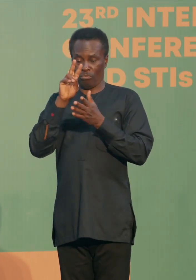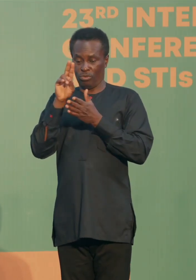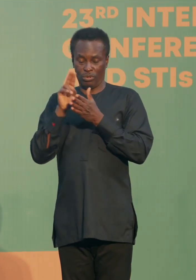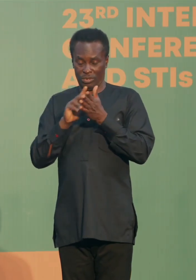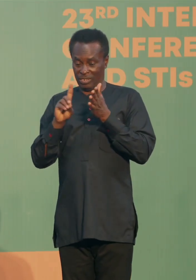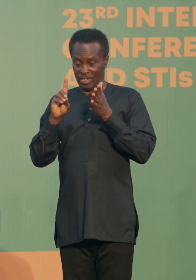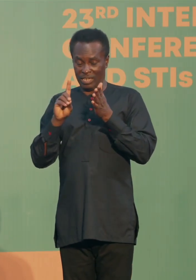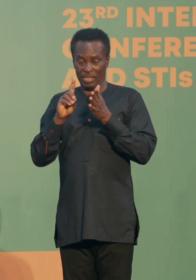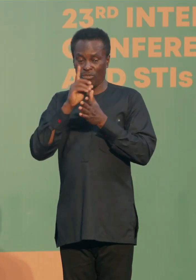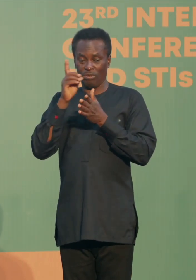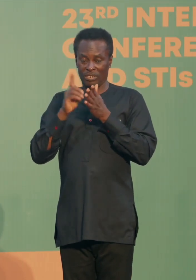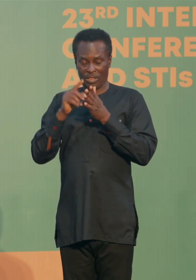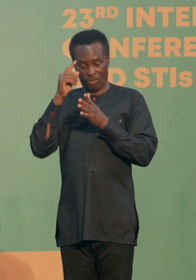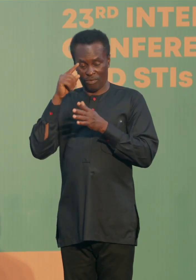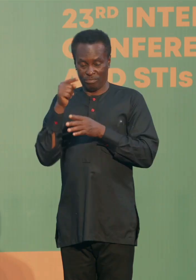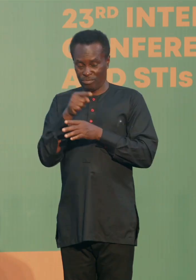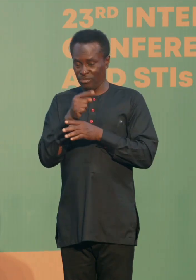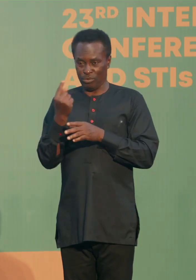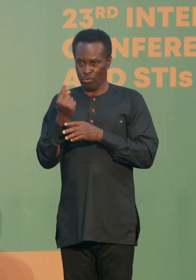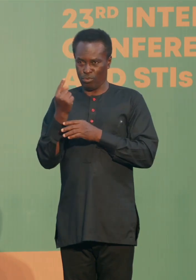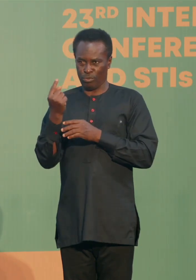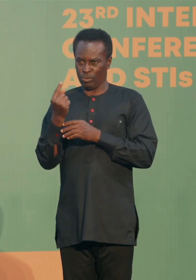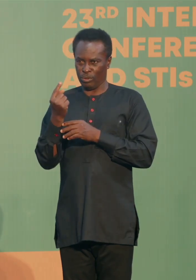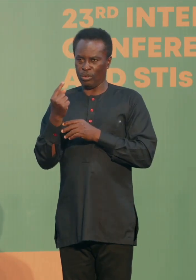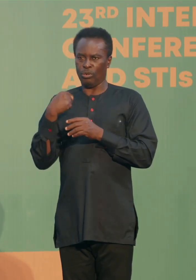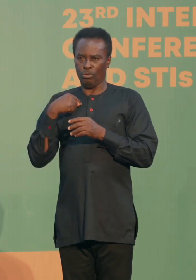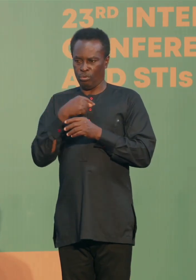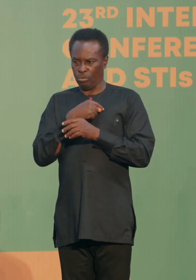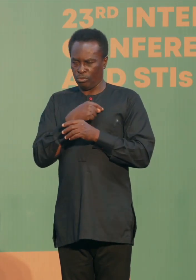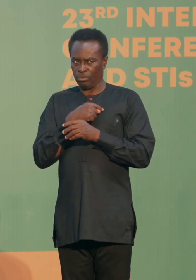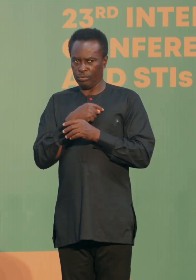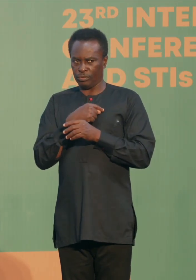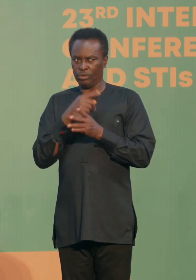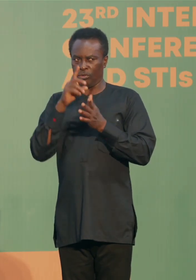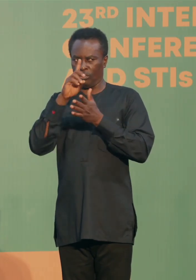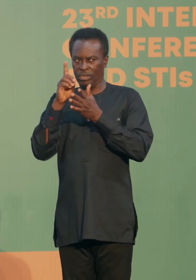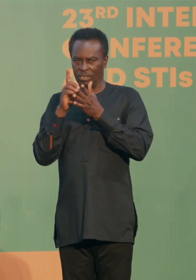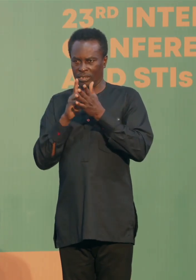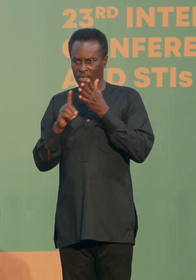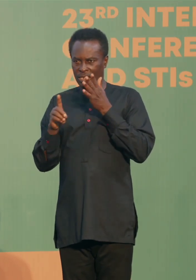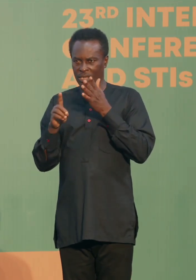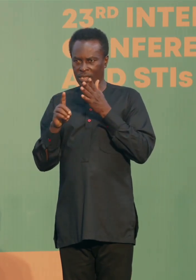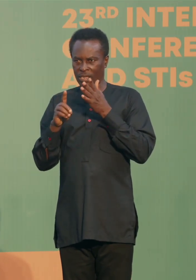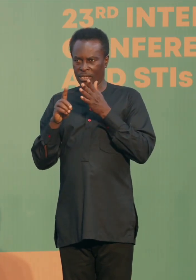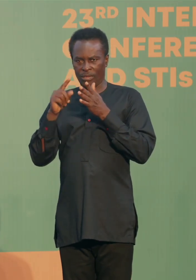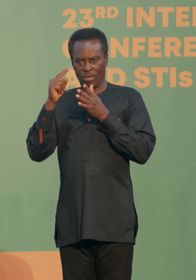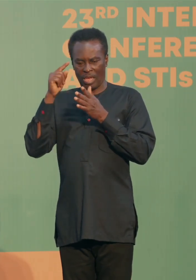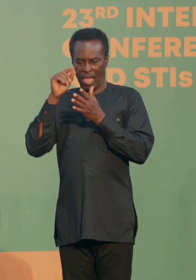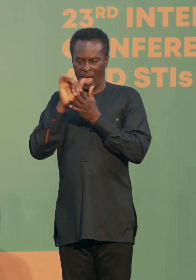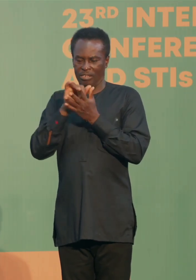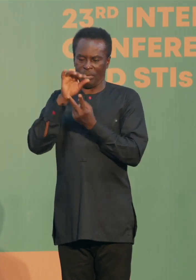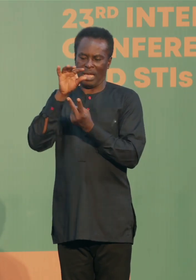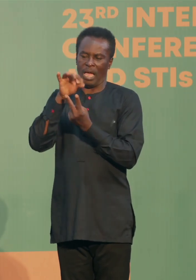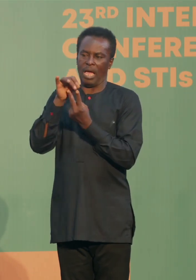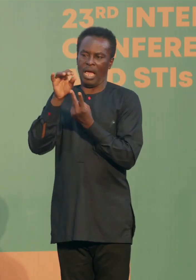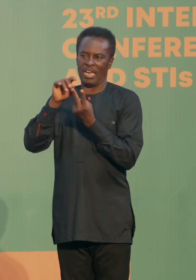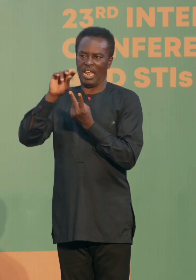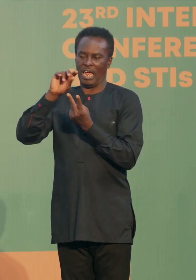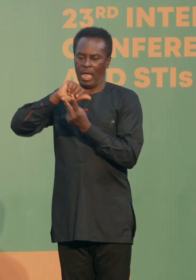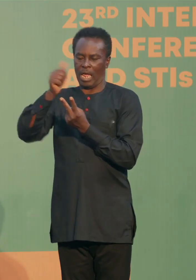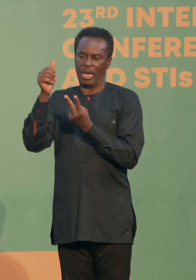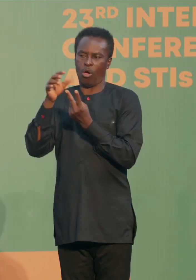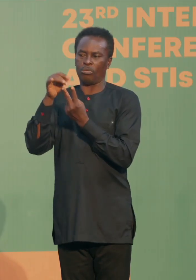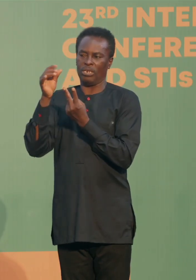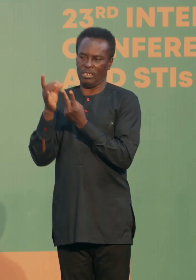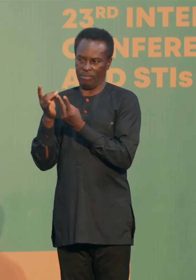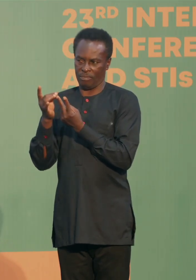replace cervical cytology or pap smear. We designed it as an alternative in low resource.